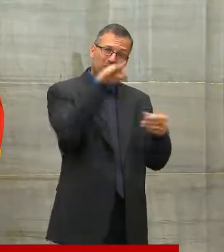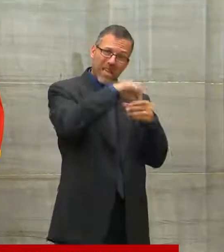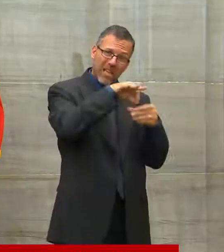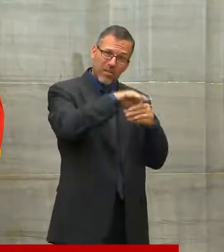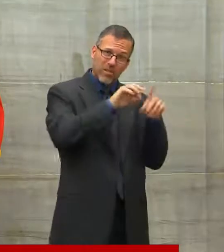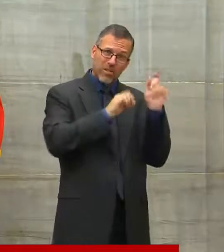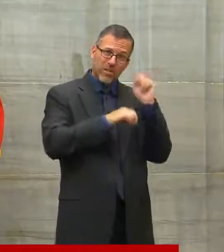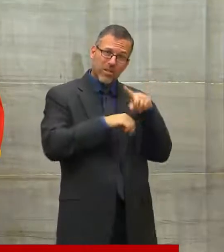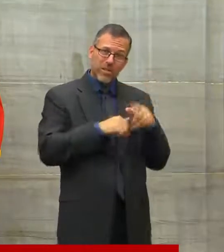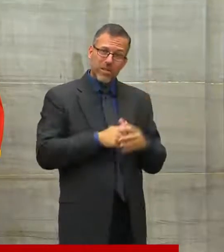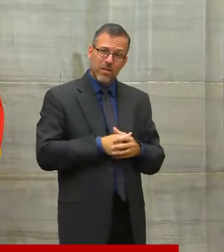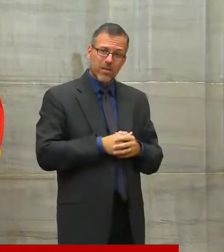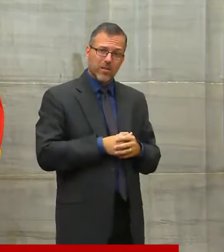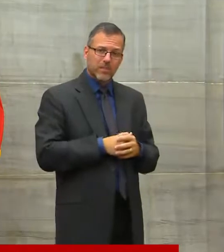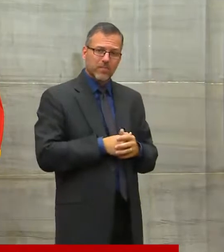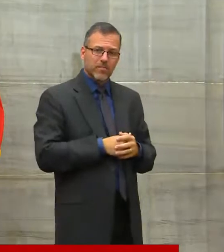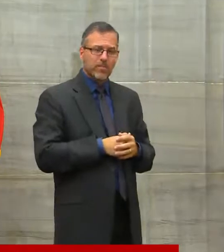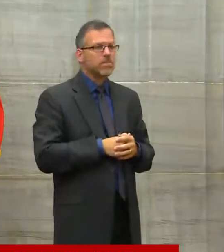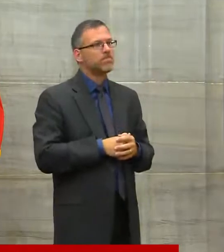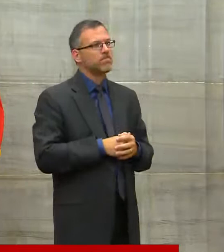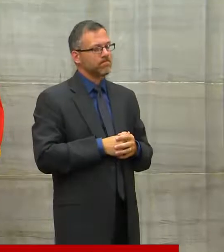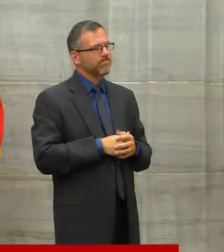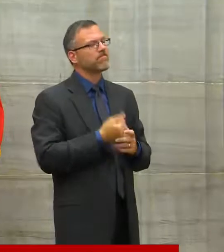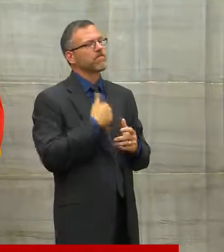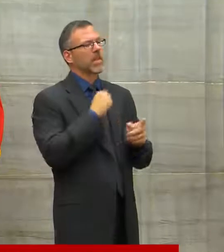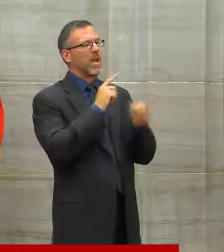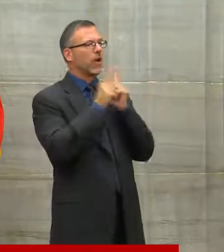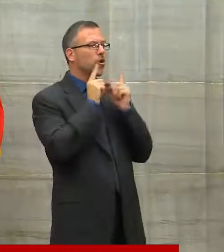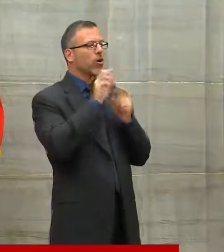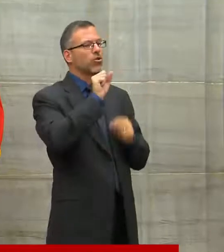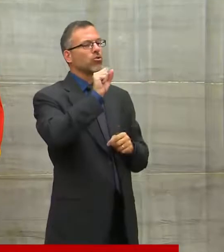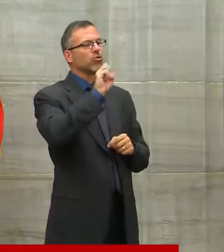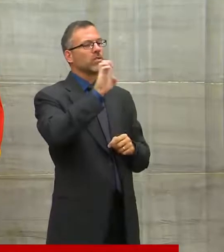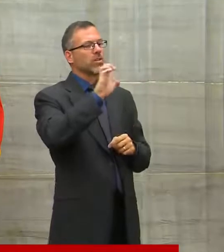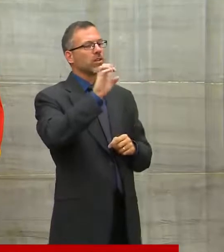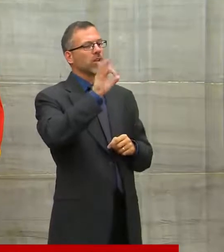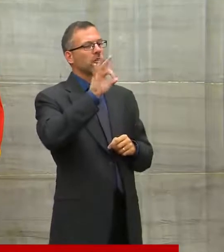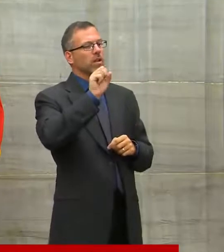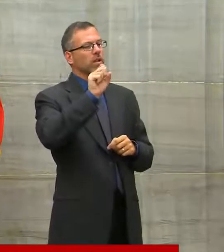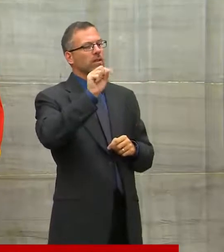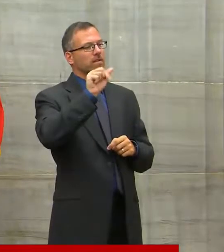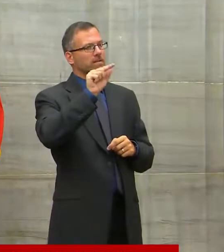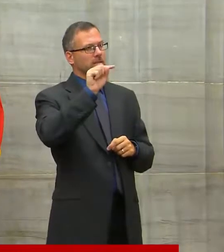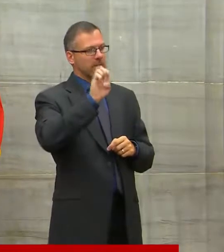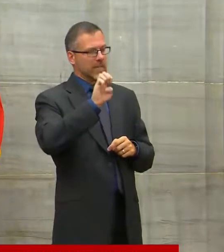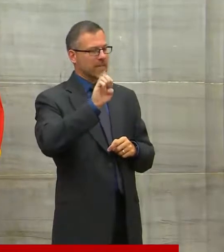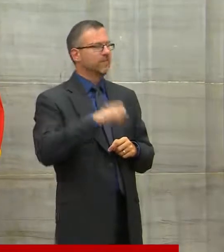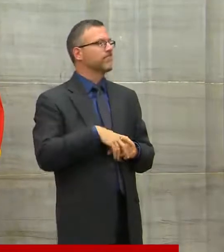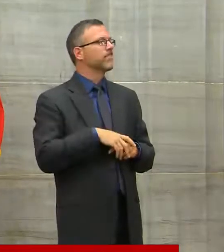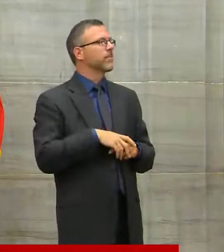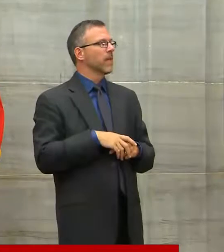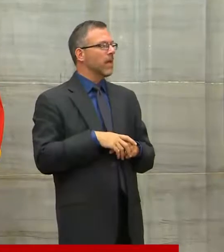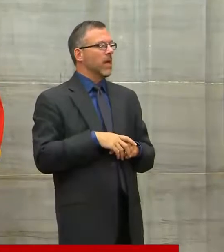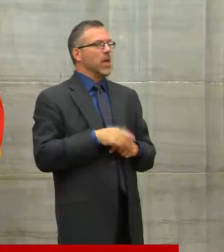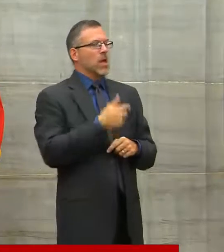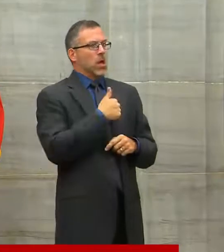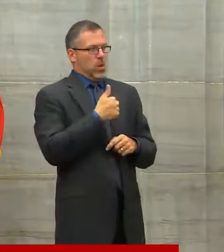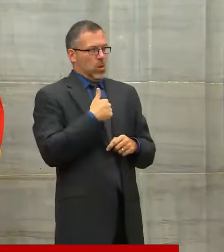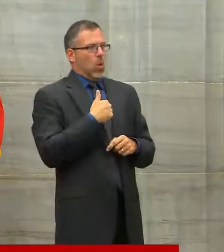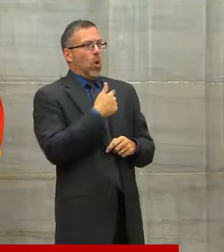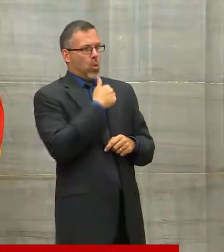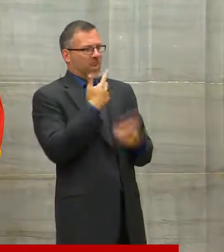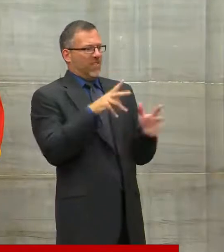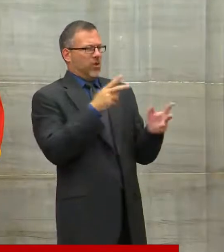time? Well, I know in speaking with the Secretary of State, there's been a lot of work done and watching what's happening in